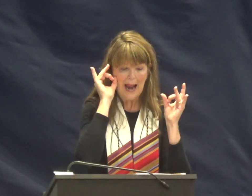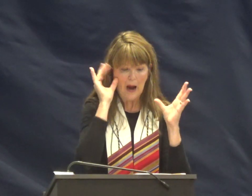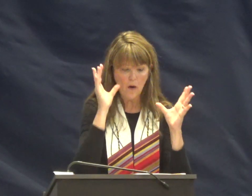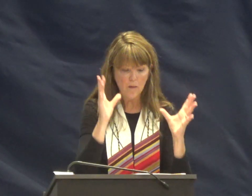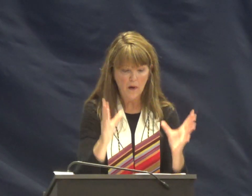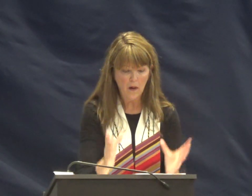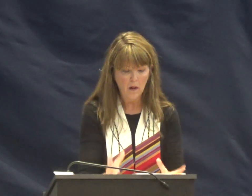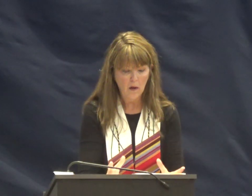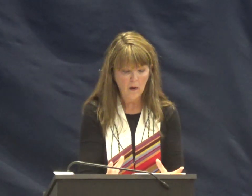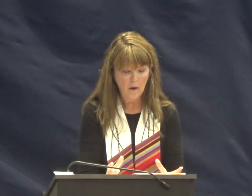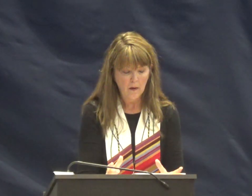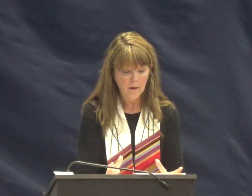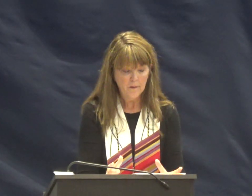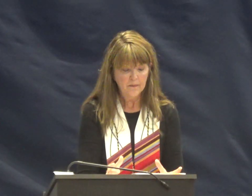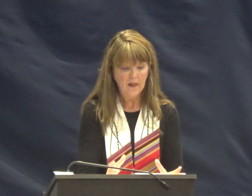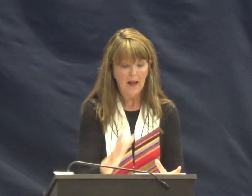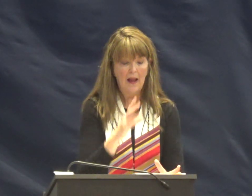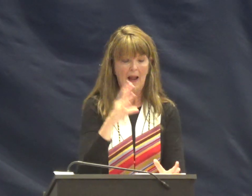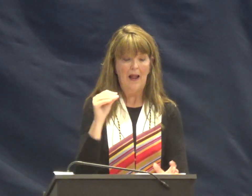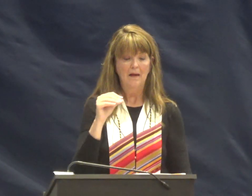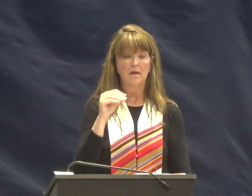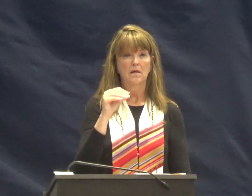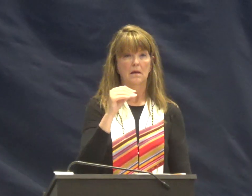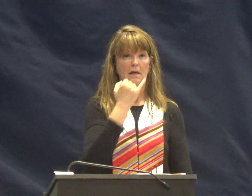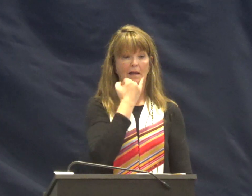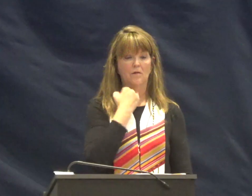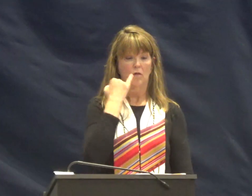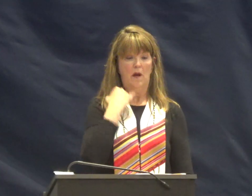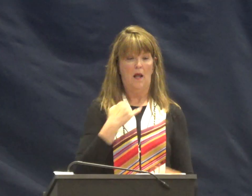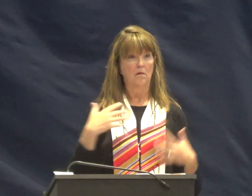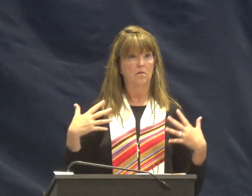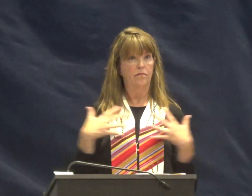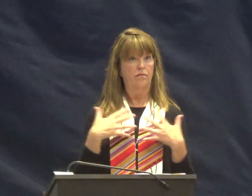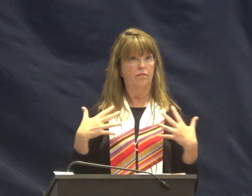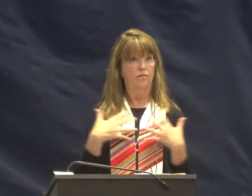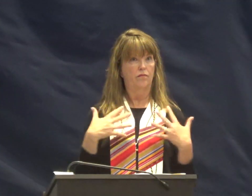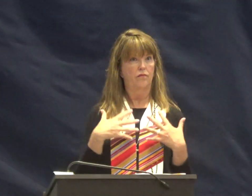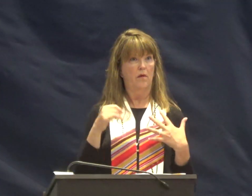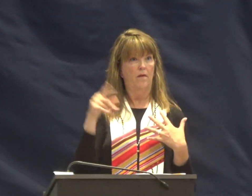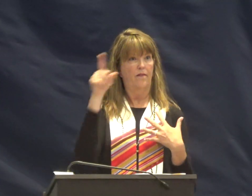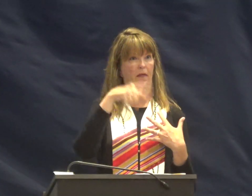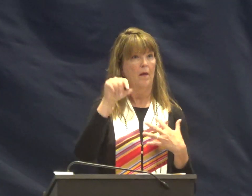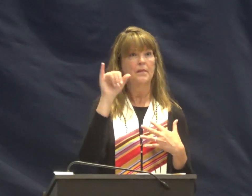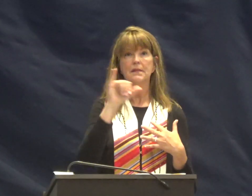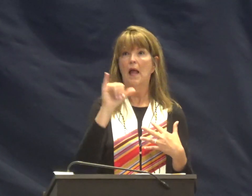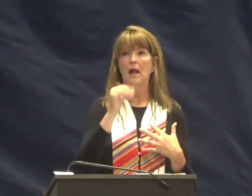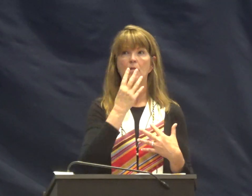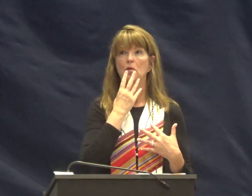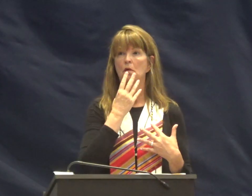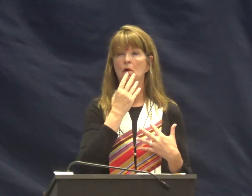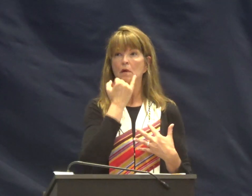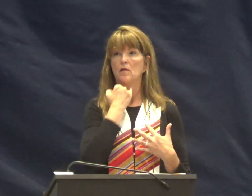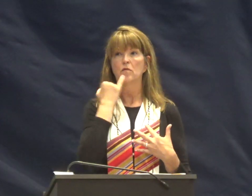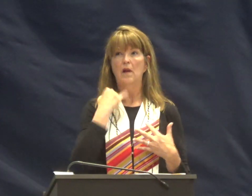They were incredibly brutal, just as Rome was incredibly brutal. So the Israelites were scared to death of